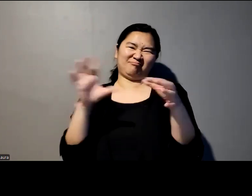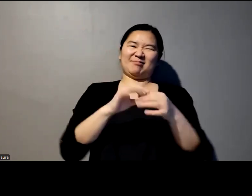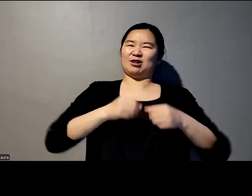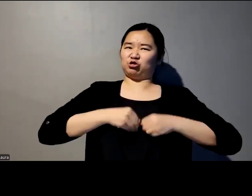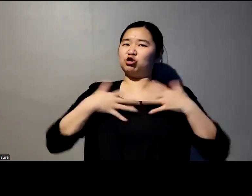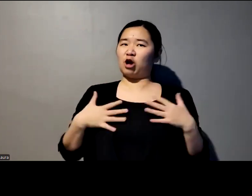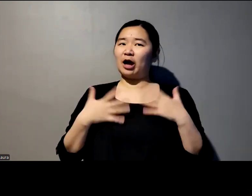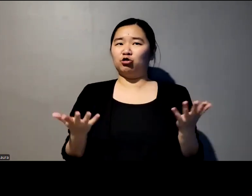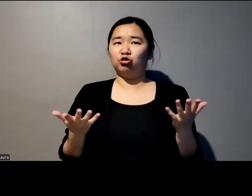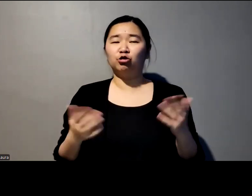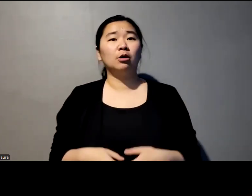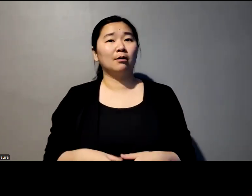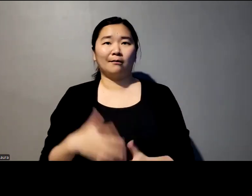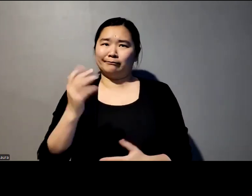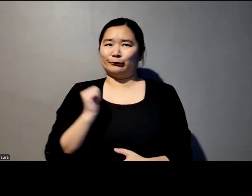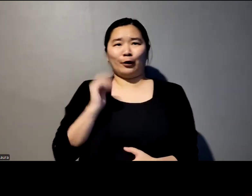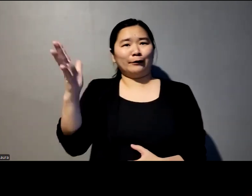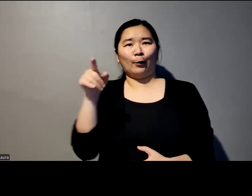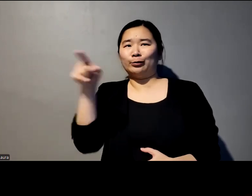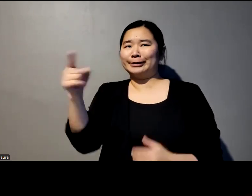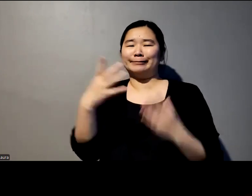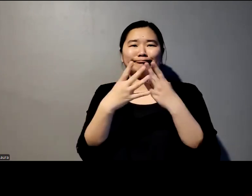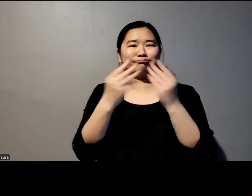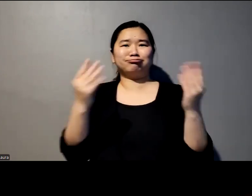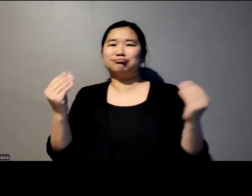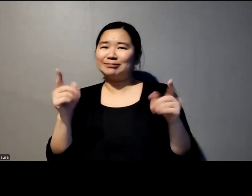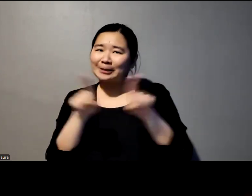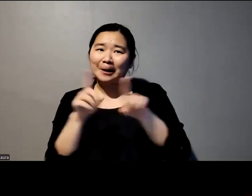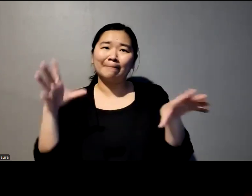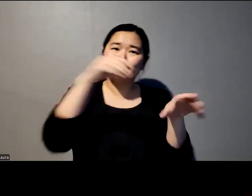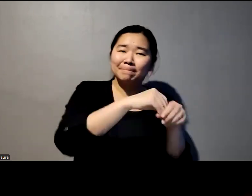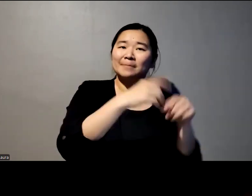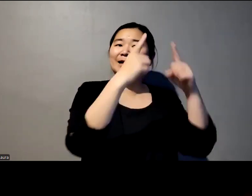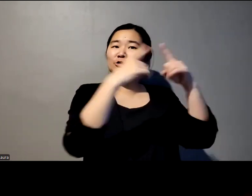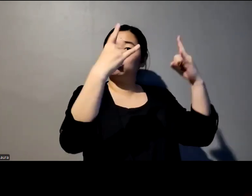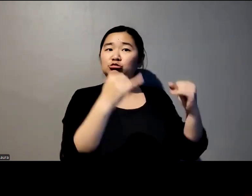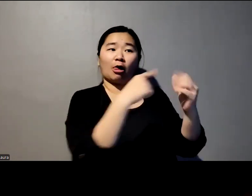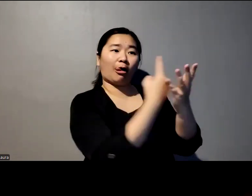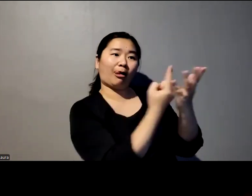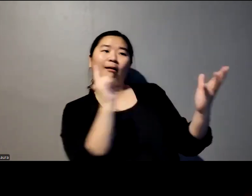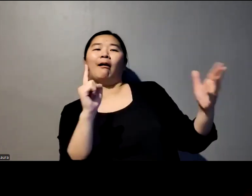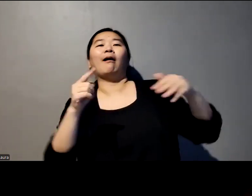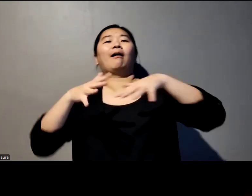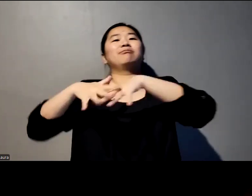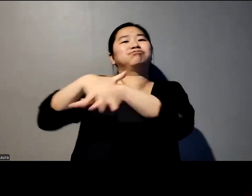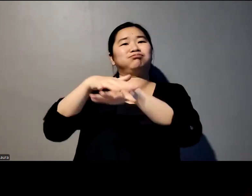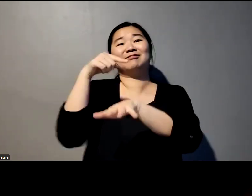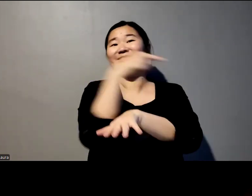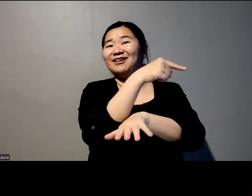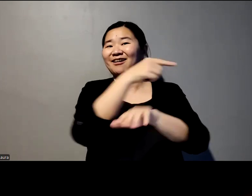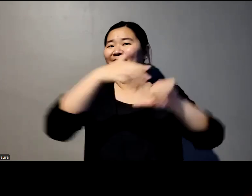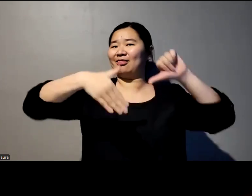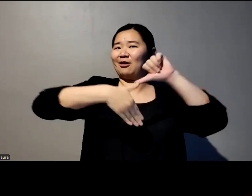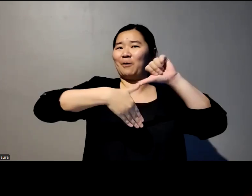does that affect deinstitutionalization reforms in a region which has actually seen the most progress around